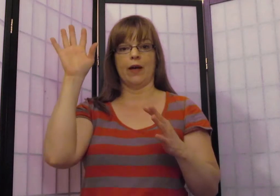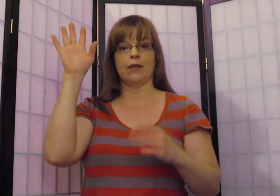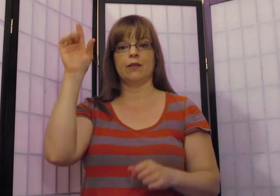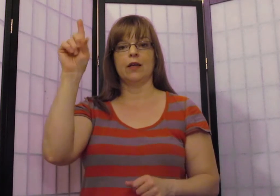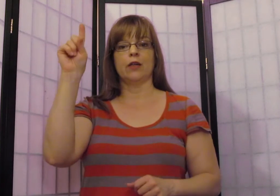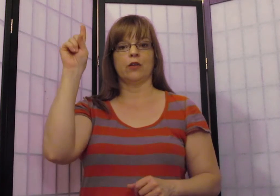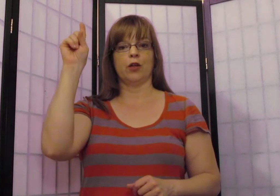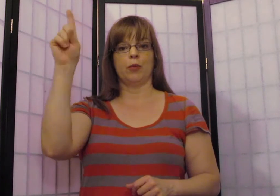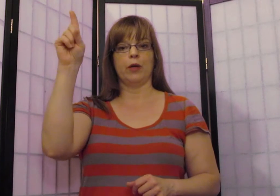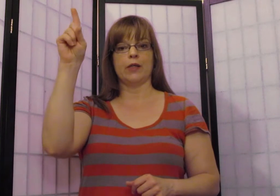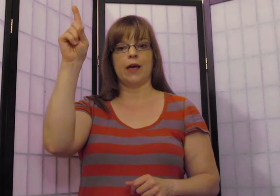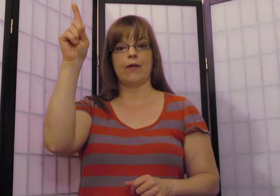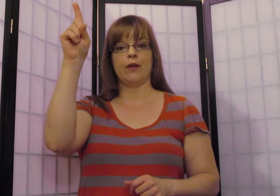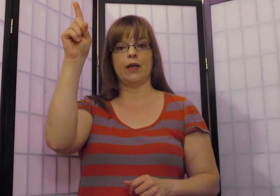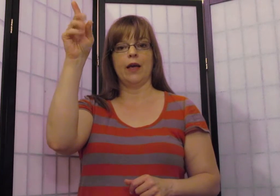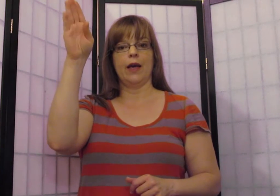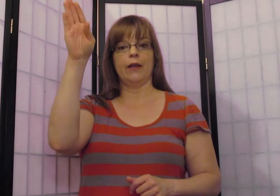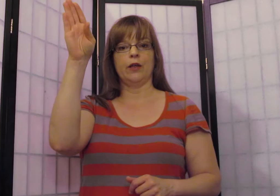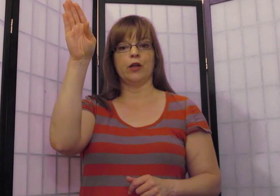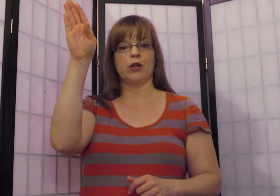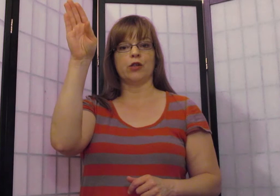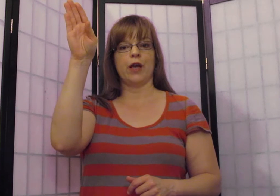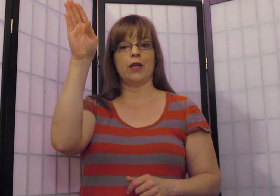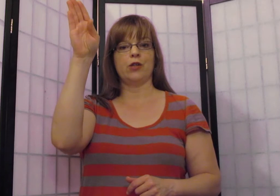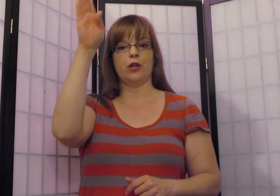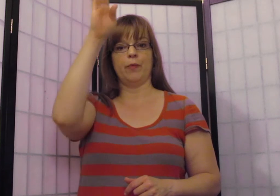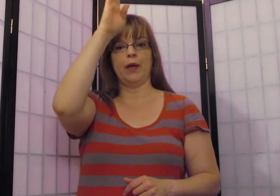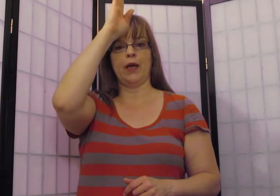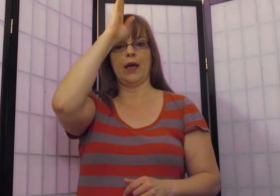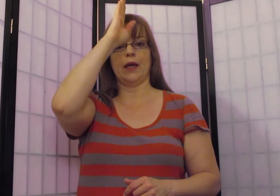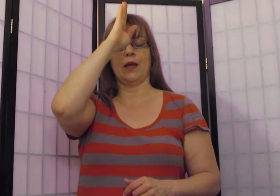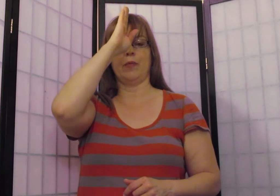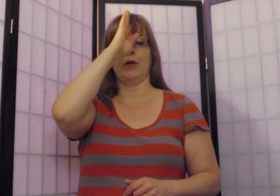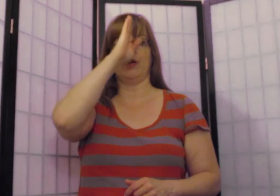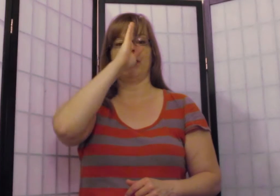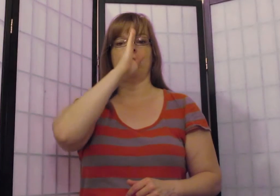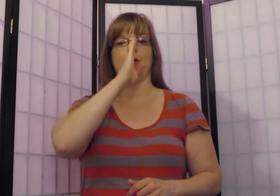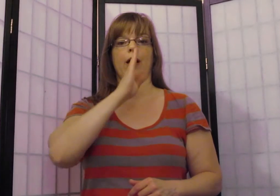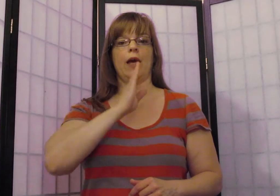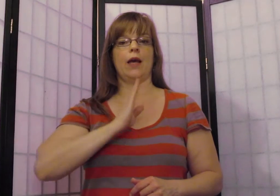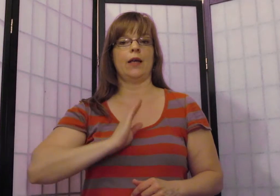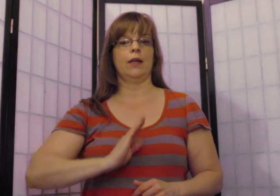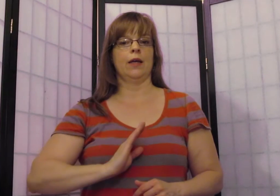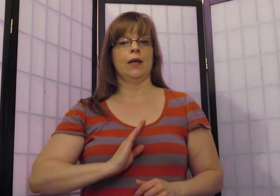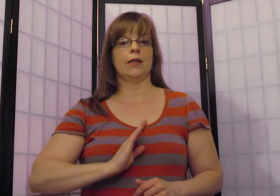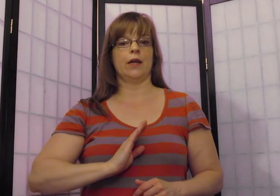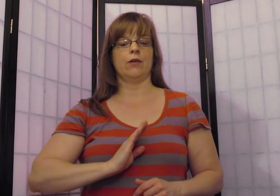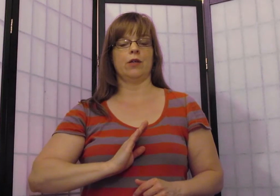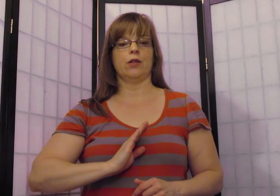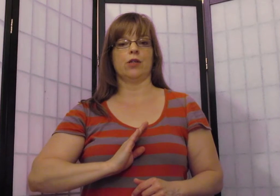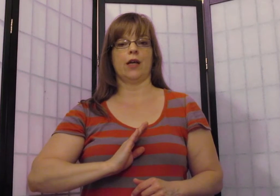us. So you're going to point to heaven, and then you're going to change to your B hand and put it from your head down to your